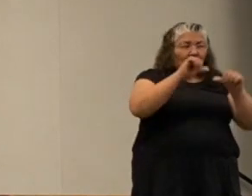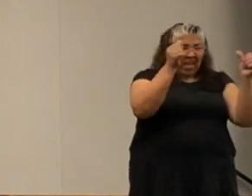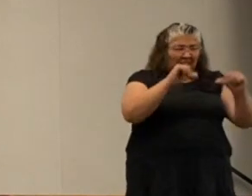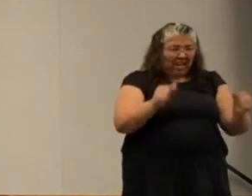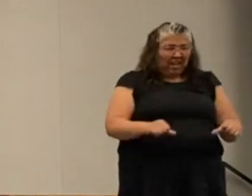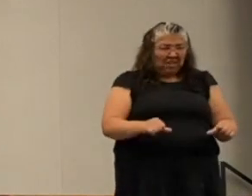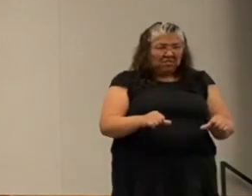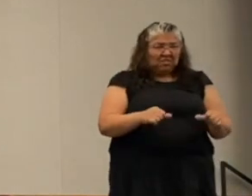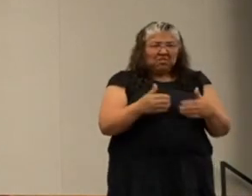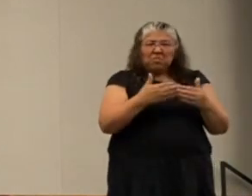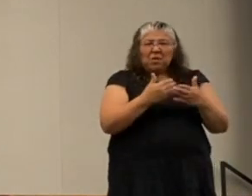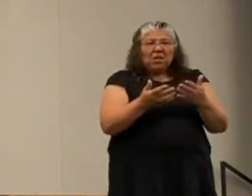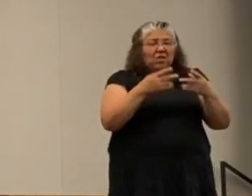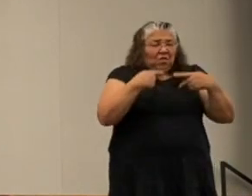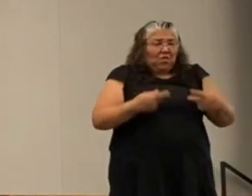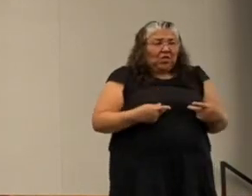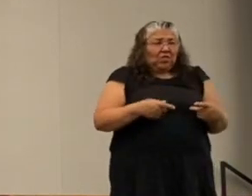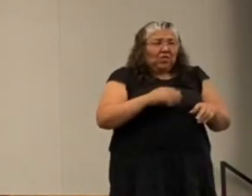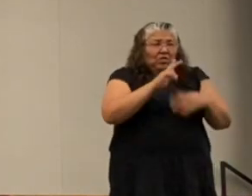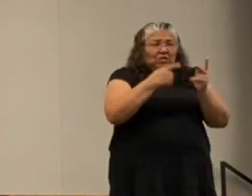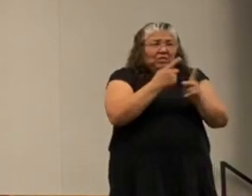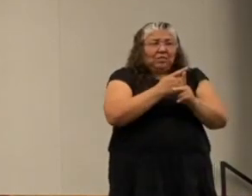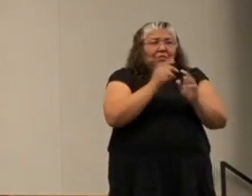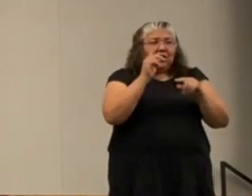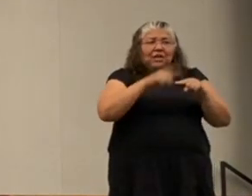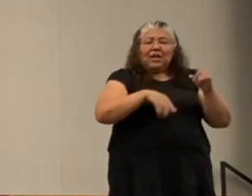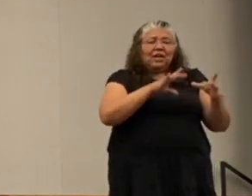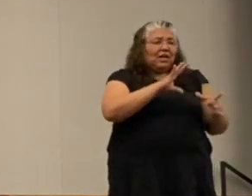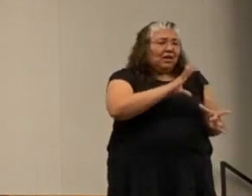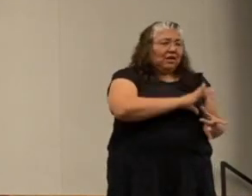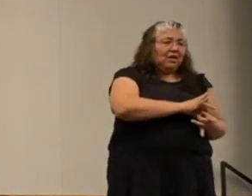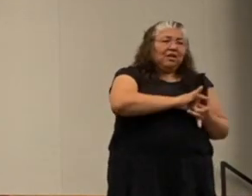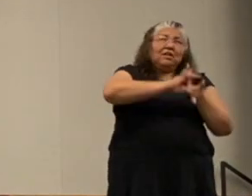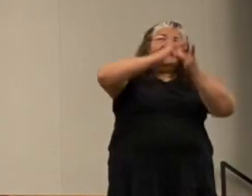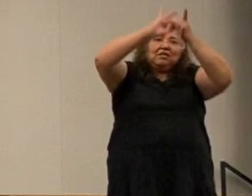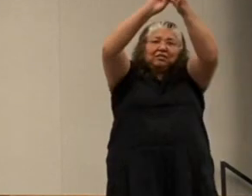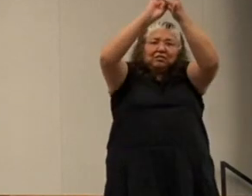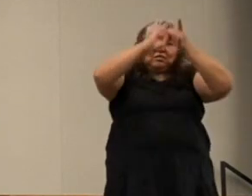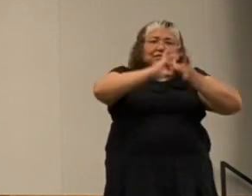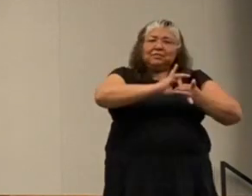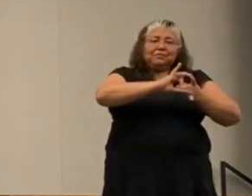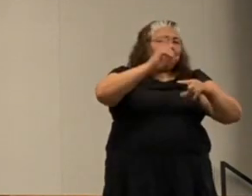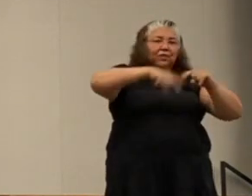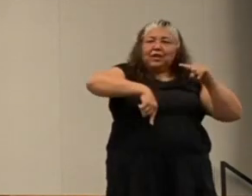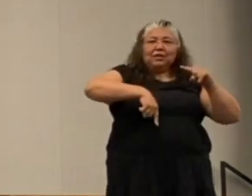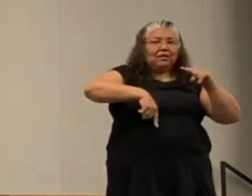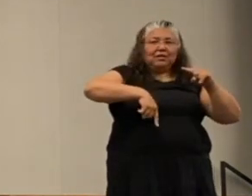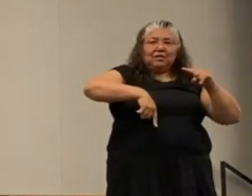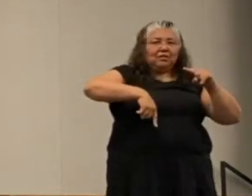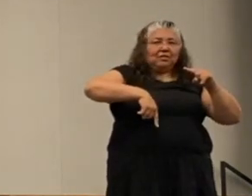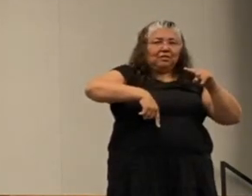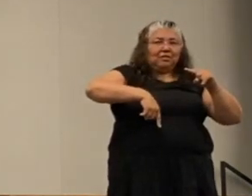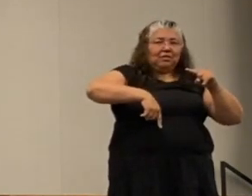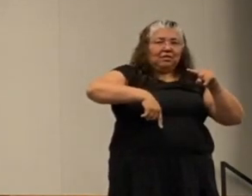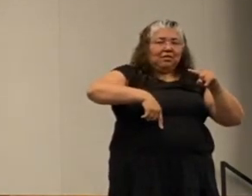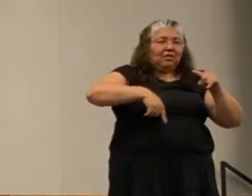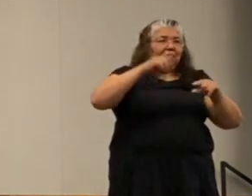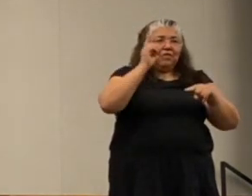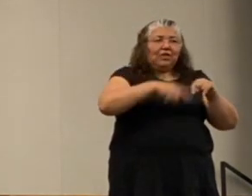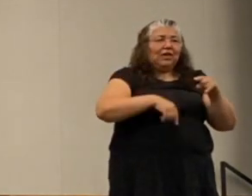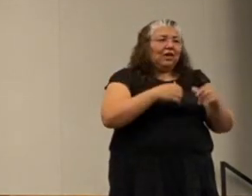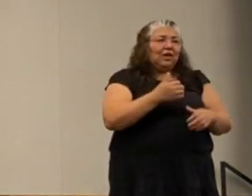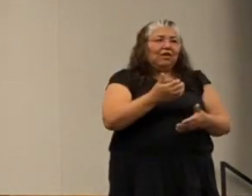Idols, no matter the physical form they take, can never connect heaven with earth. Amen? Right? They can never offer